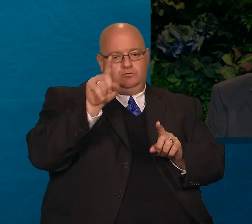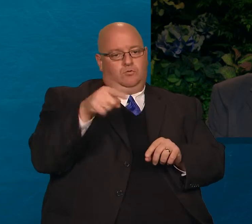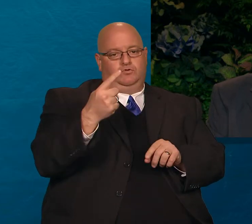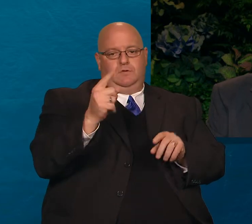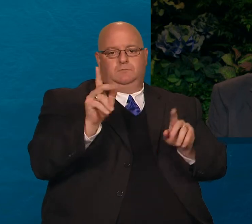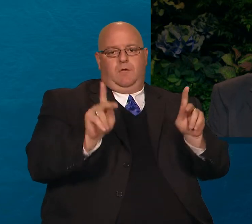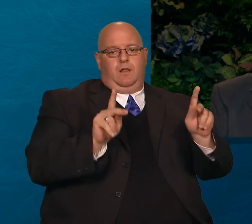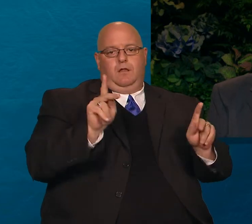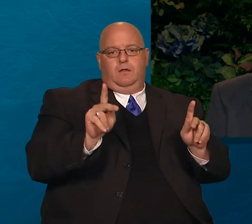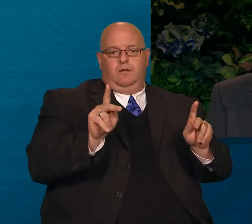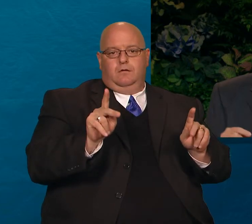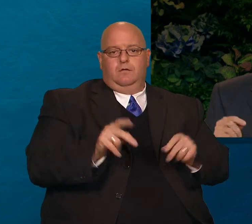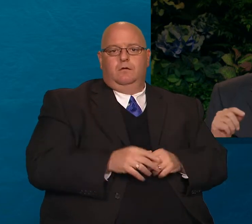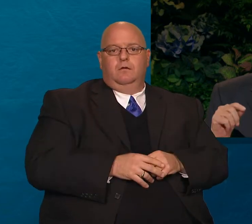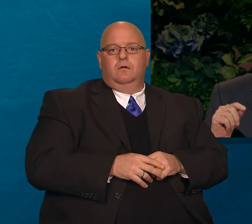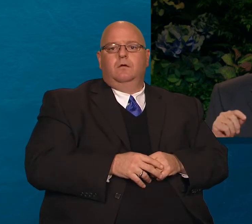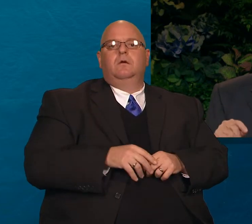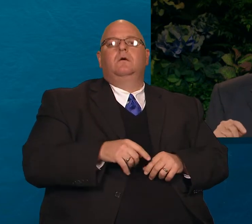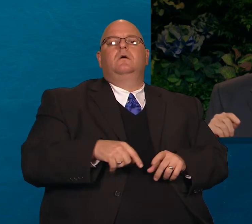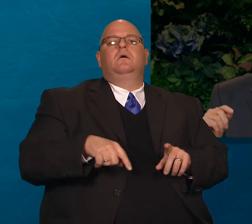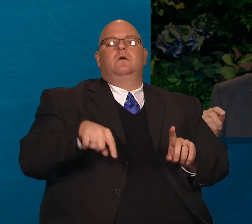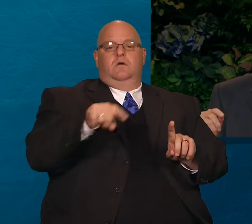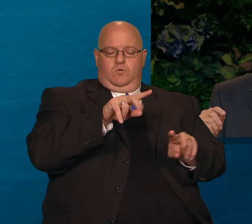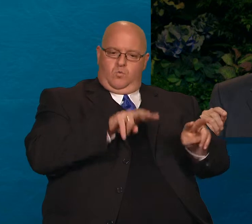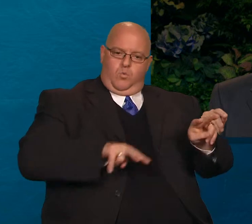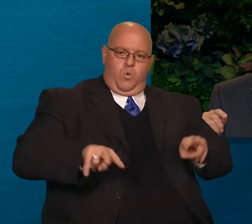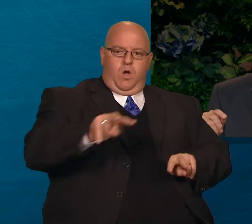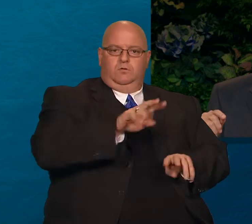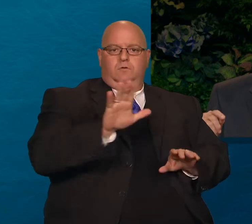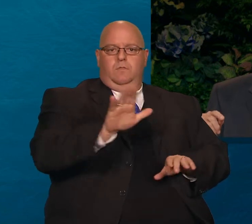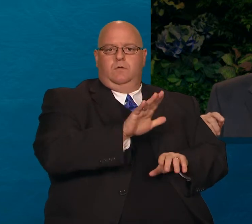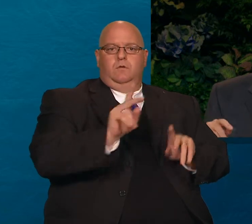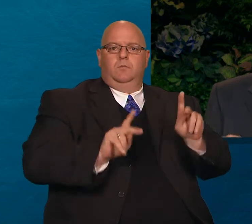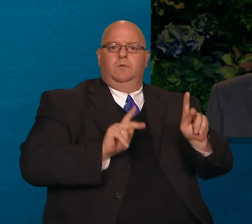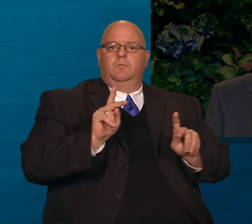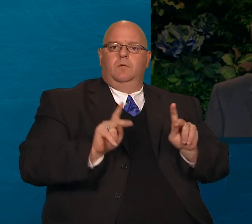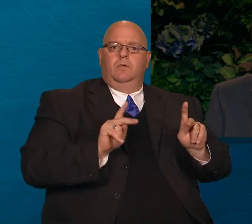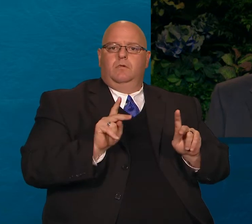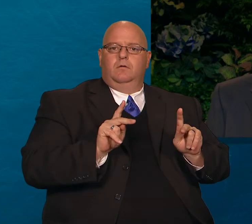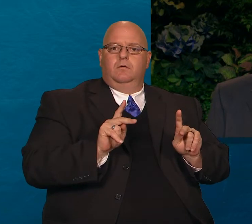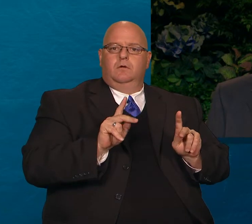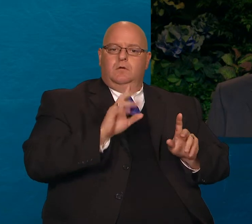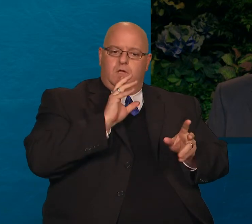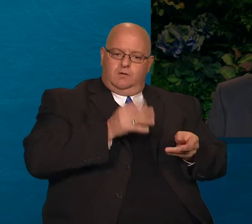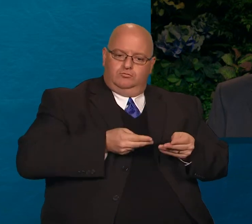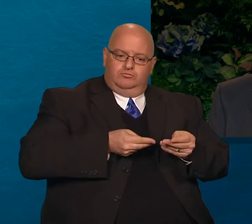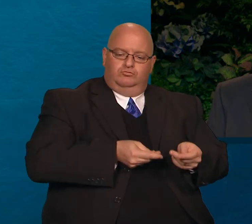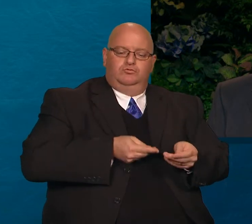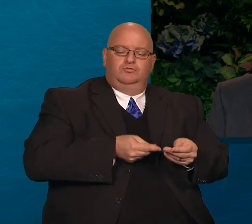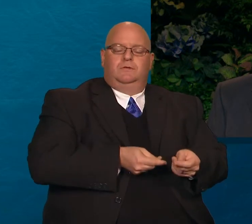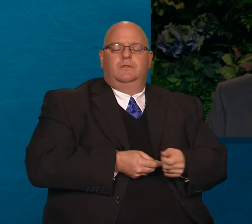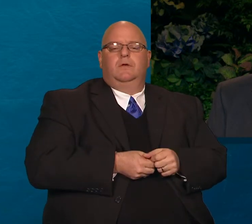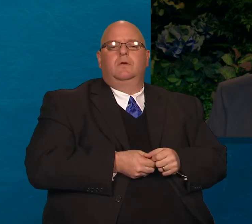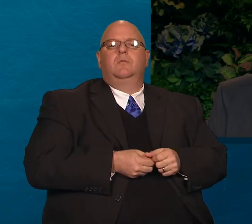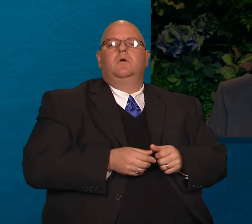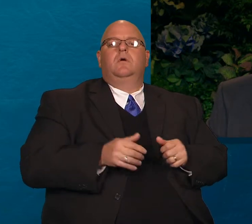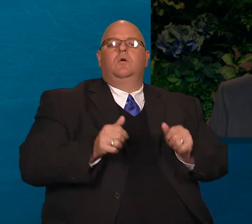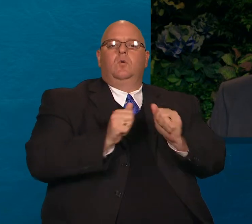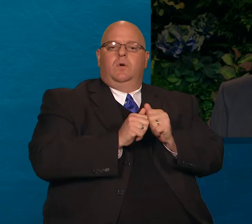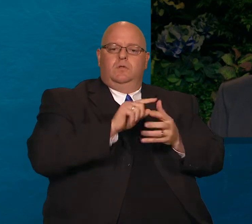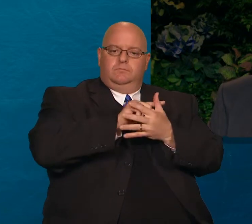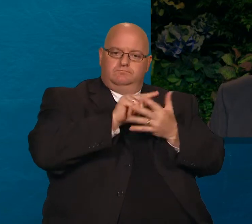men. Therefore they did watch over their people and did nourish them with